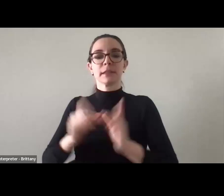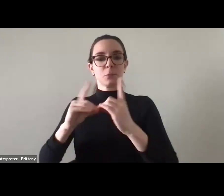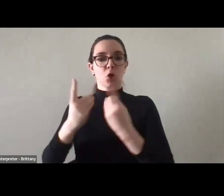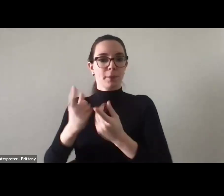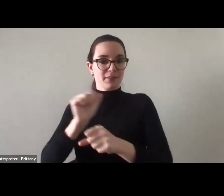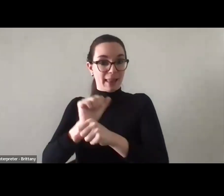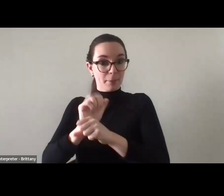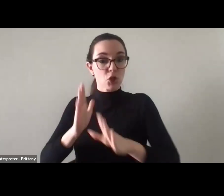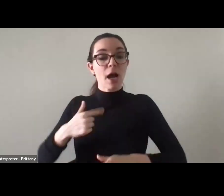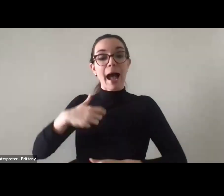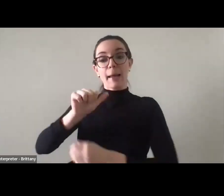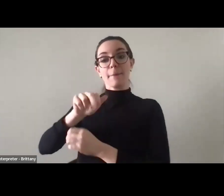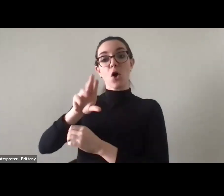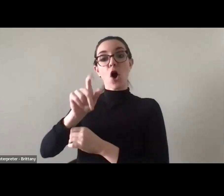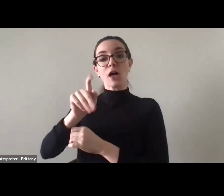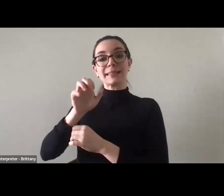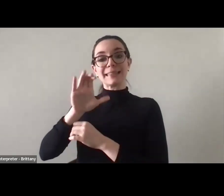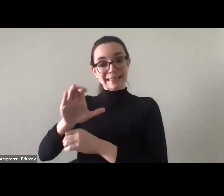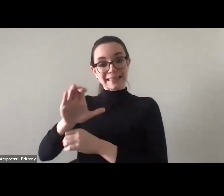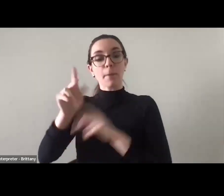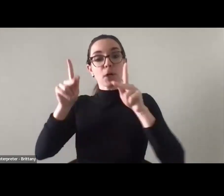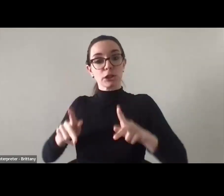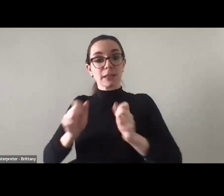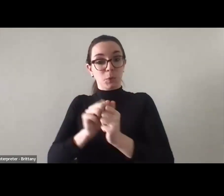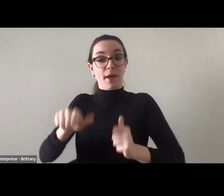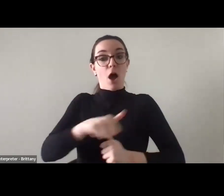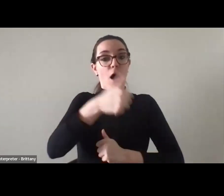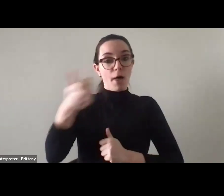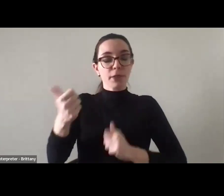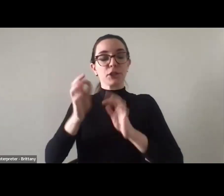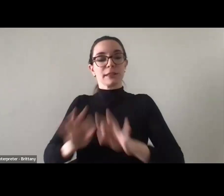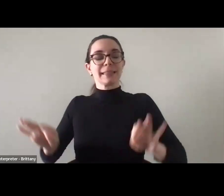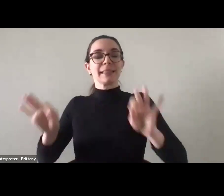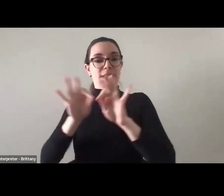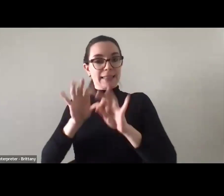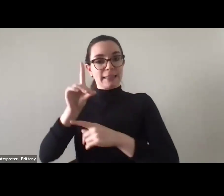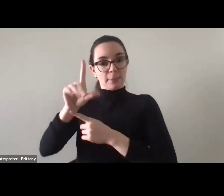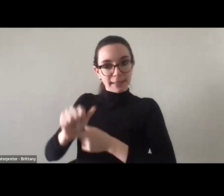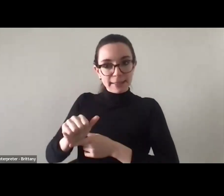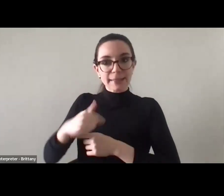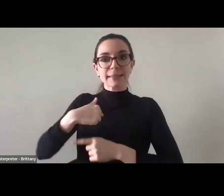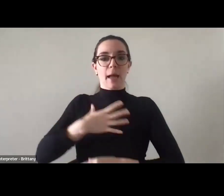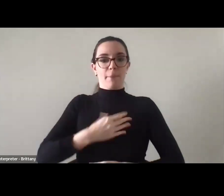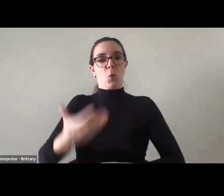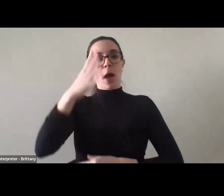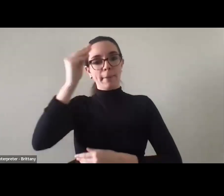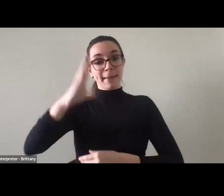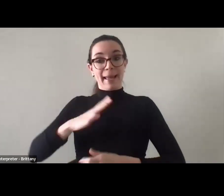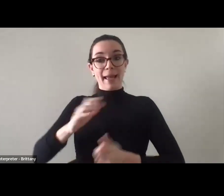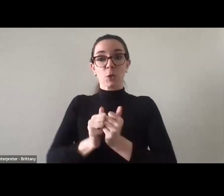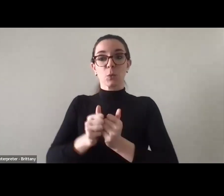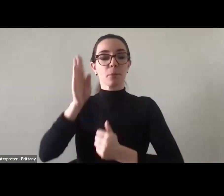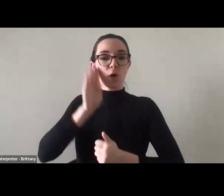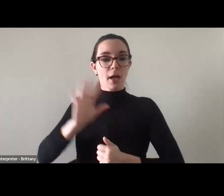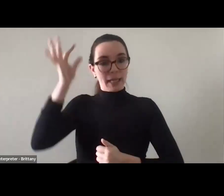am an autistic person with other significant disabilities and a white man with blue eyes, brown hair, and glasses. I'm wearing a light gray